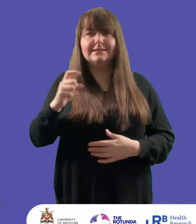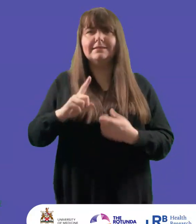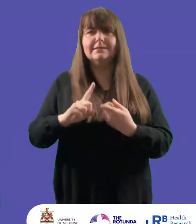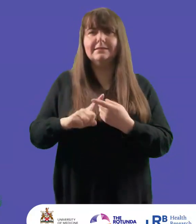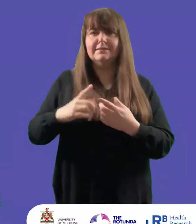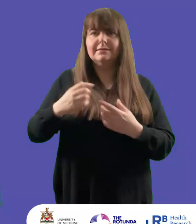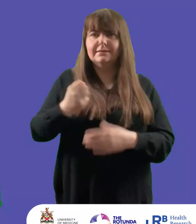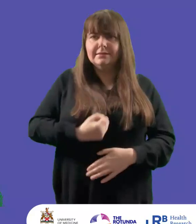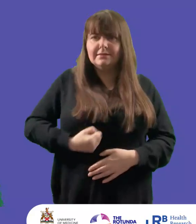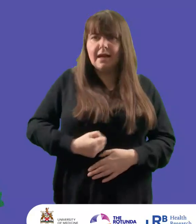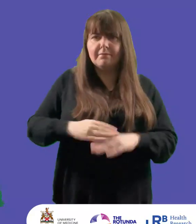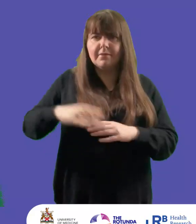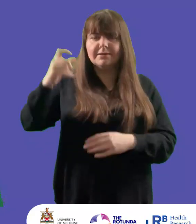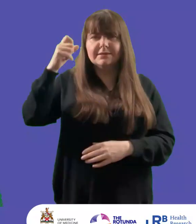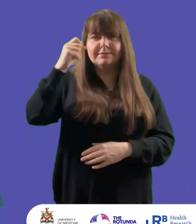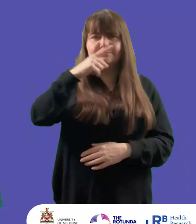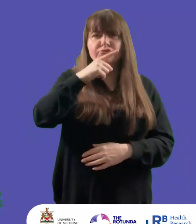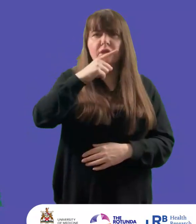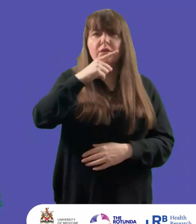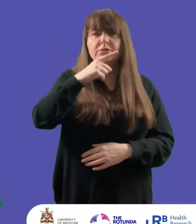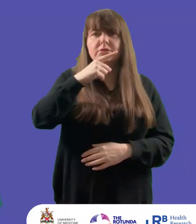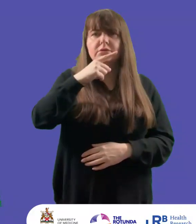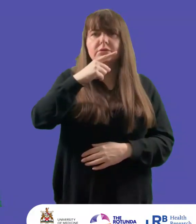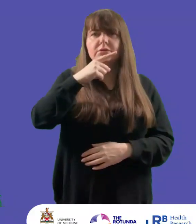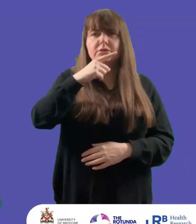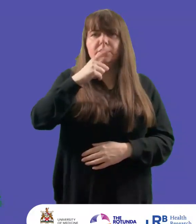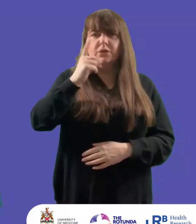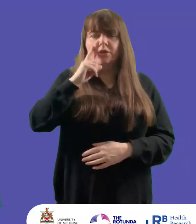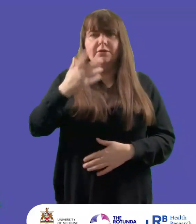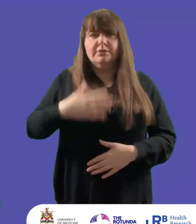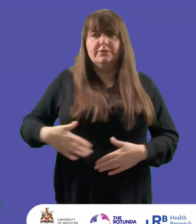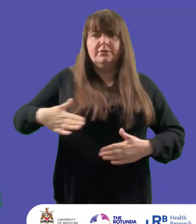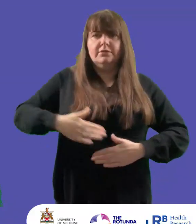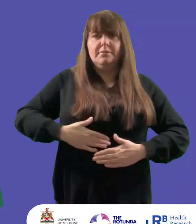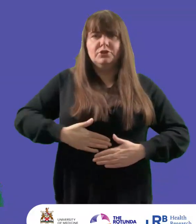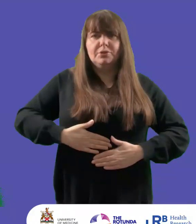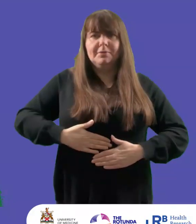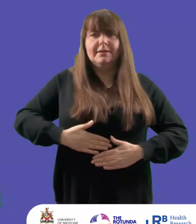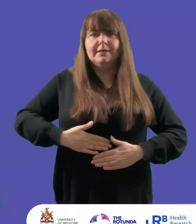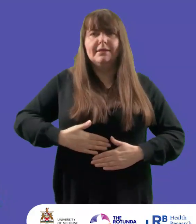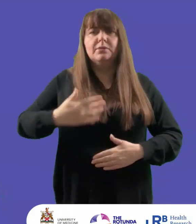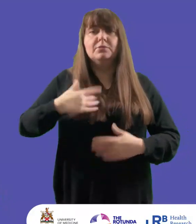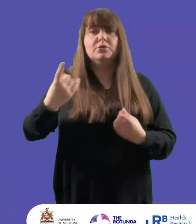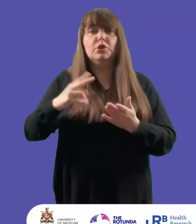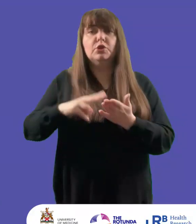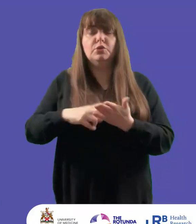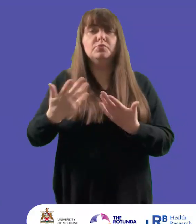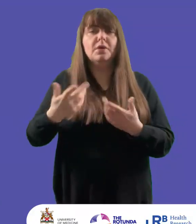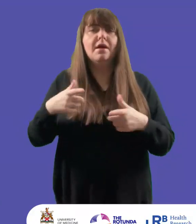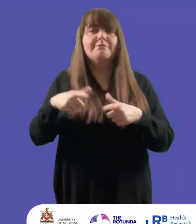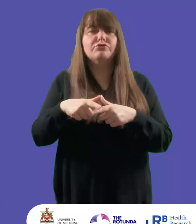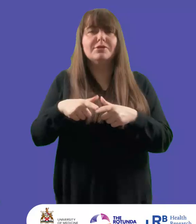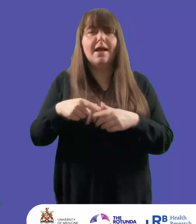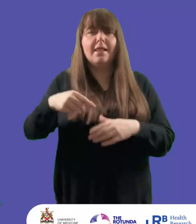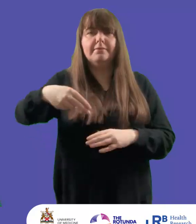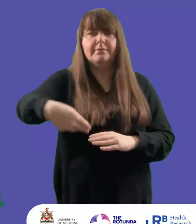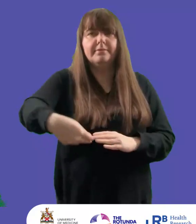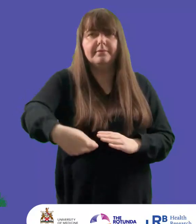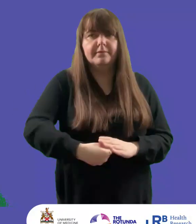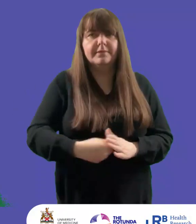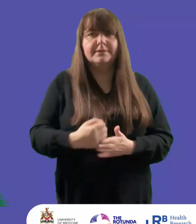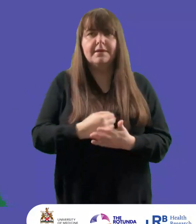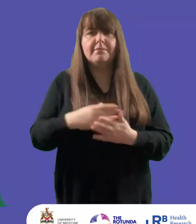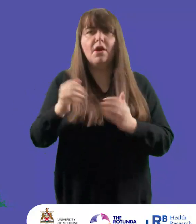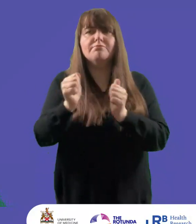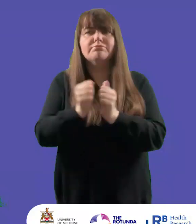scanning certainly is more difficult, transabdominally, so looking on top of the tummy. So we do use transvaginal